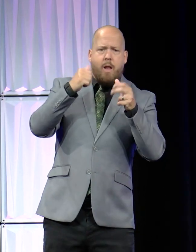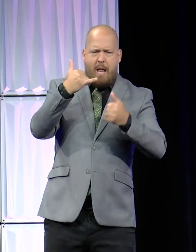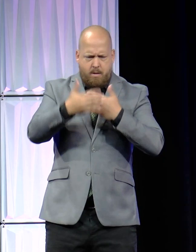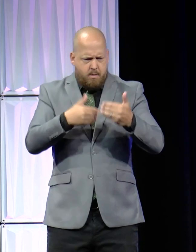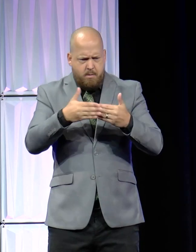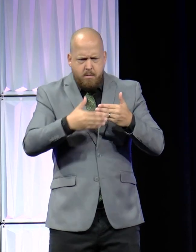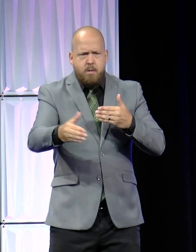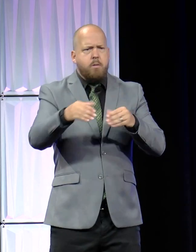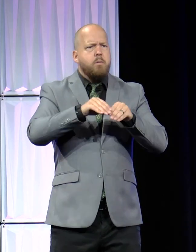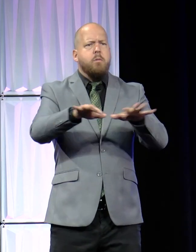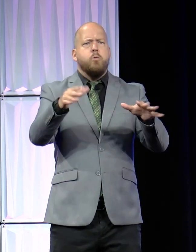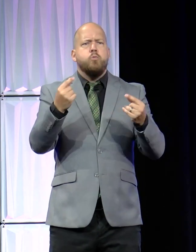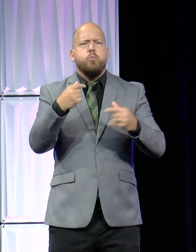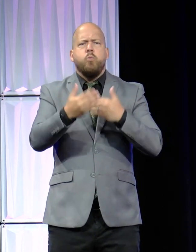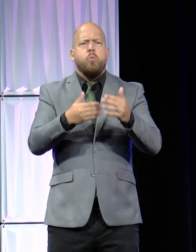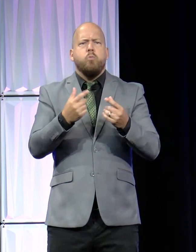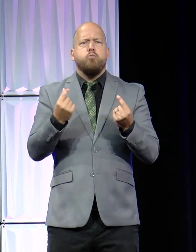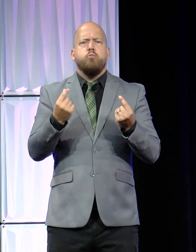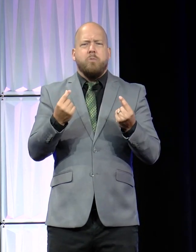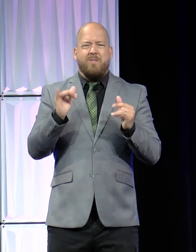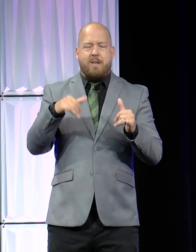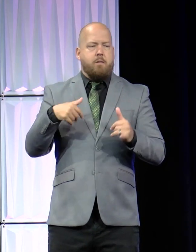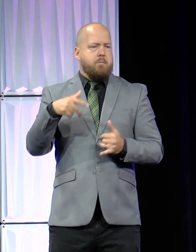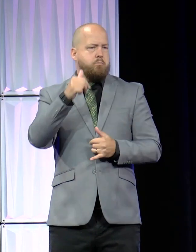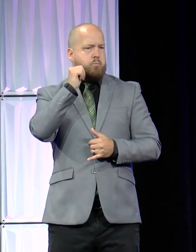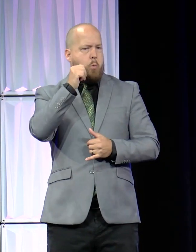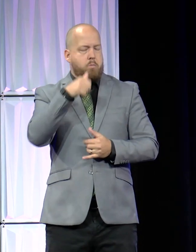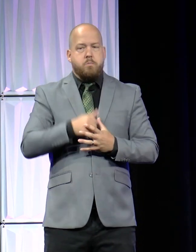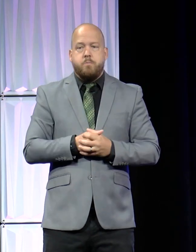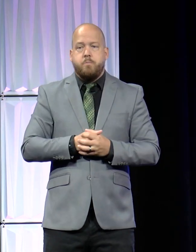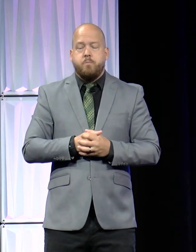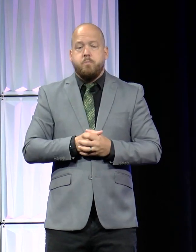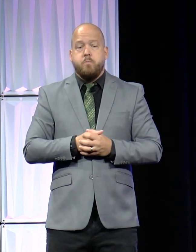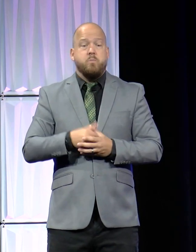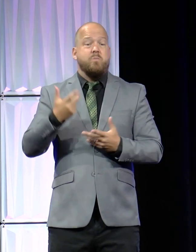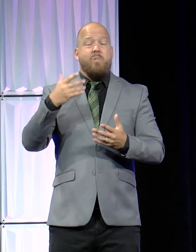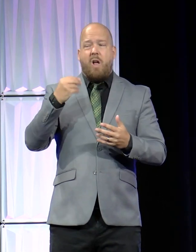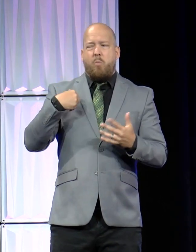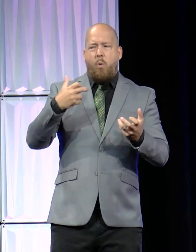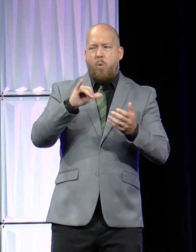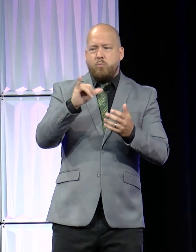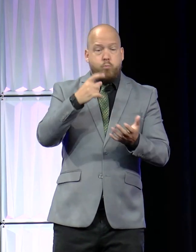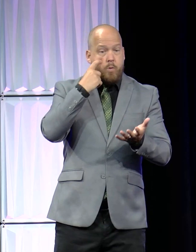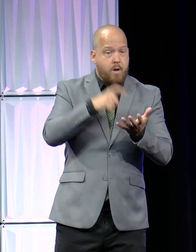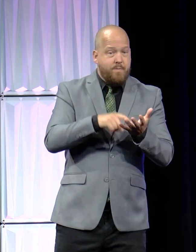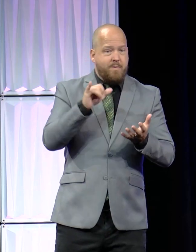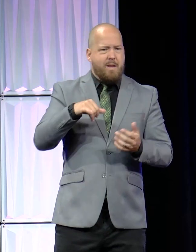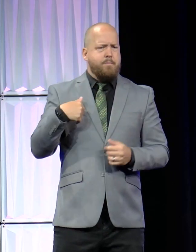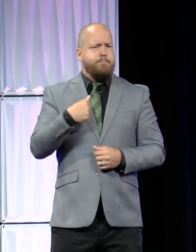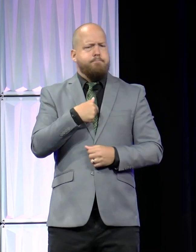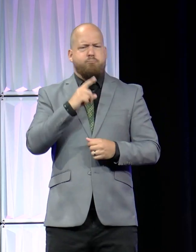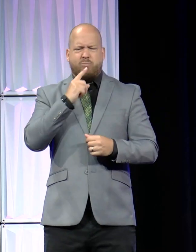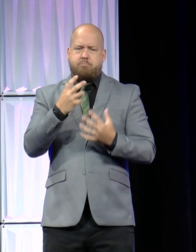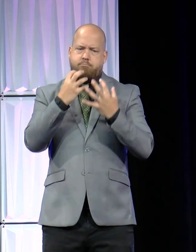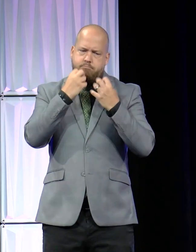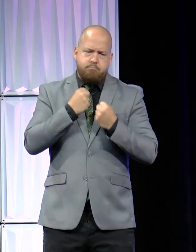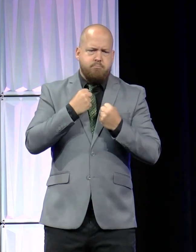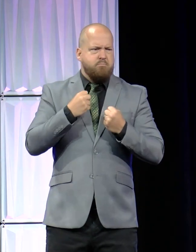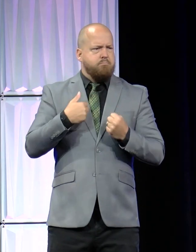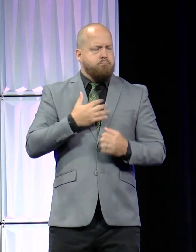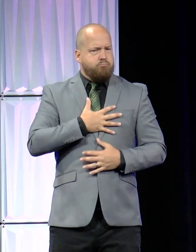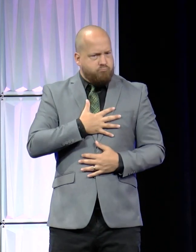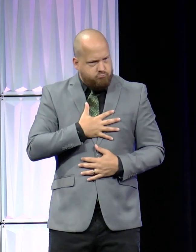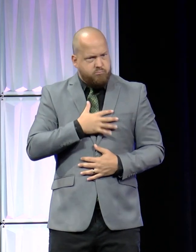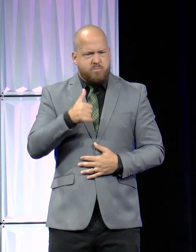So I also just want to lastly note it's particularly meaningful to be able to join you here today, just weeks after the President signed